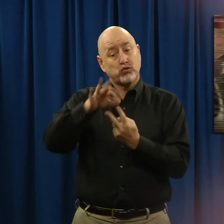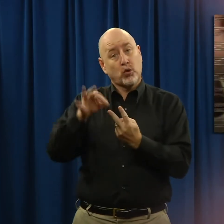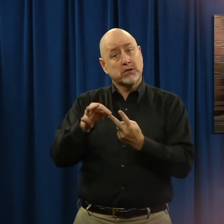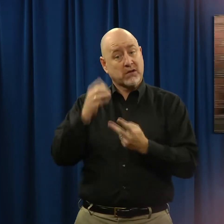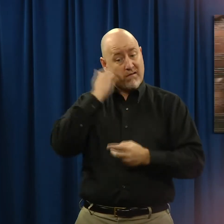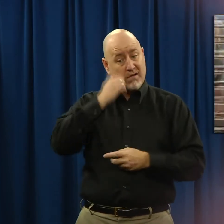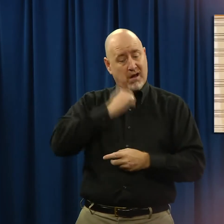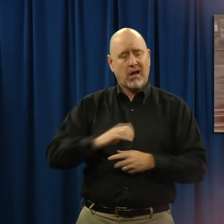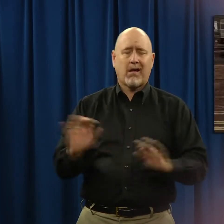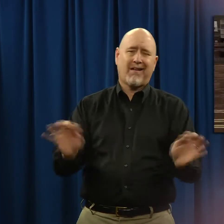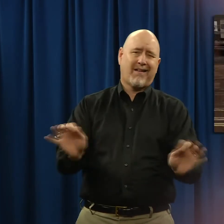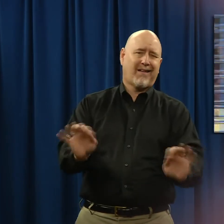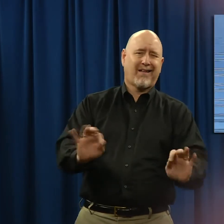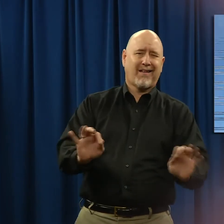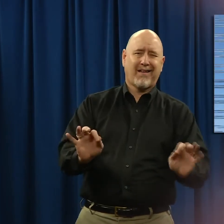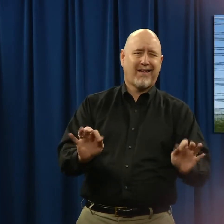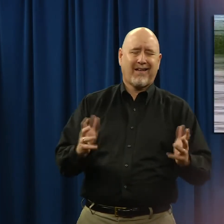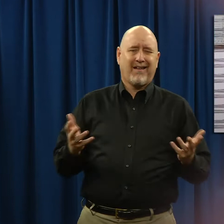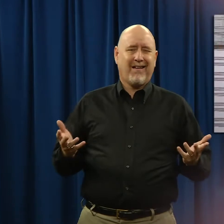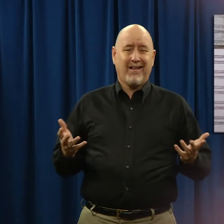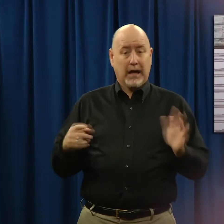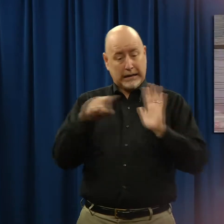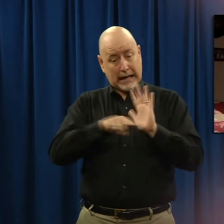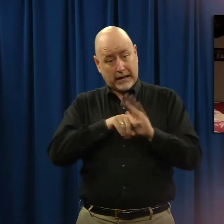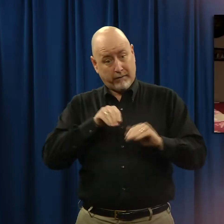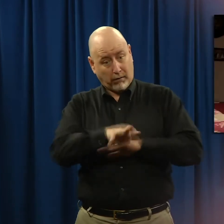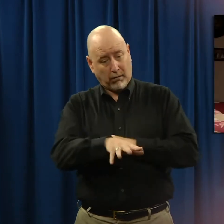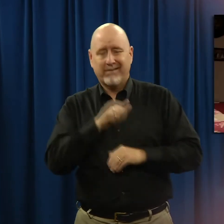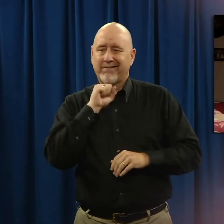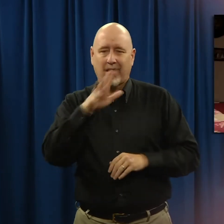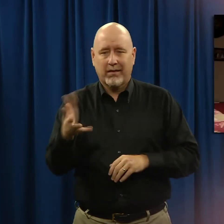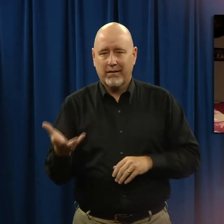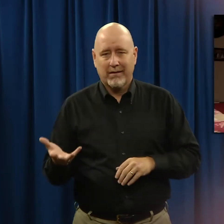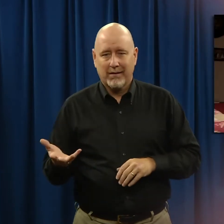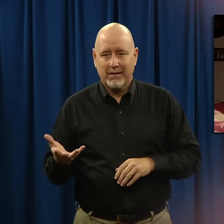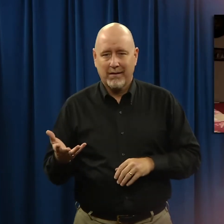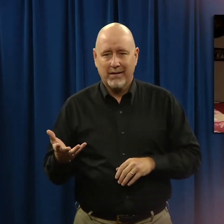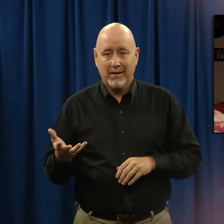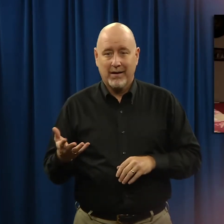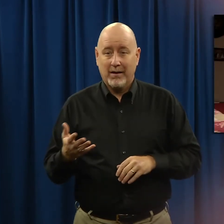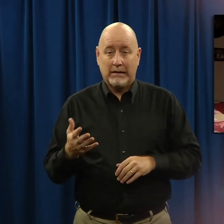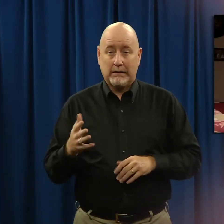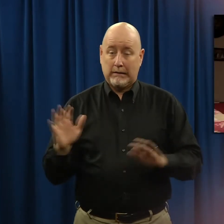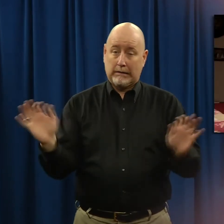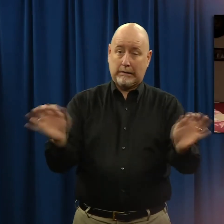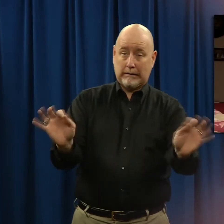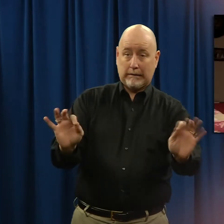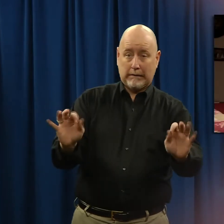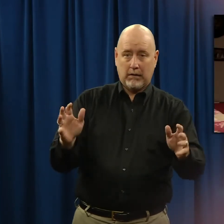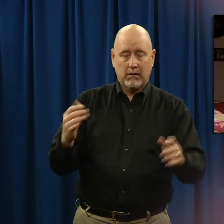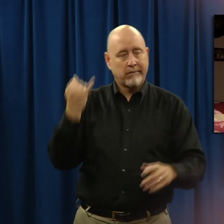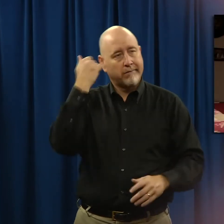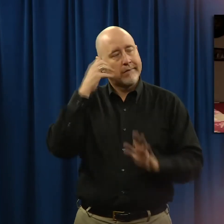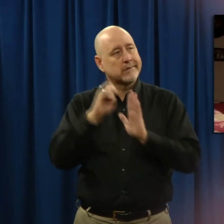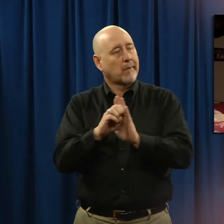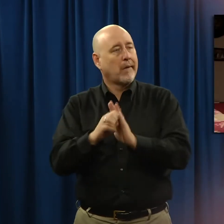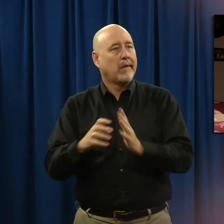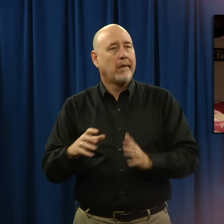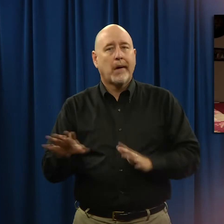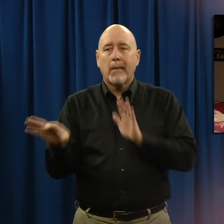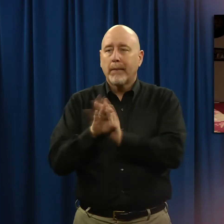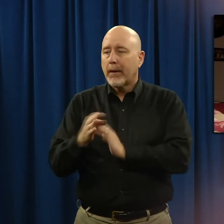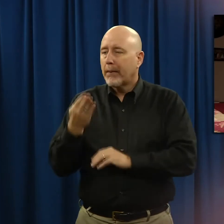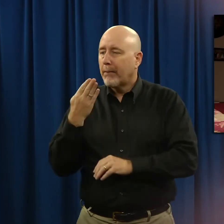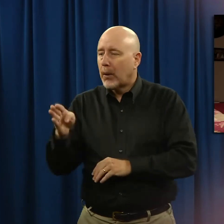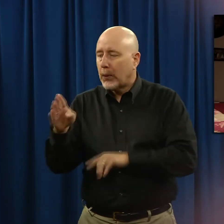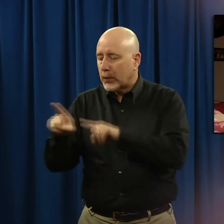we make are trivial and carry insignificant consequences. After all, it's really not that big of a deal if we decide to wear blue